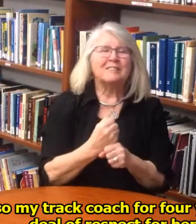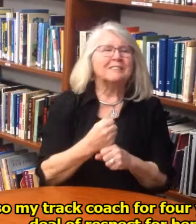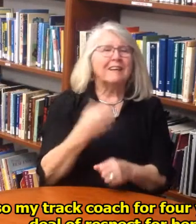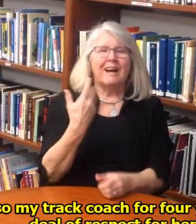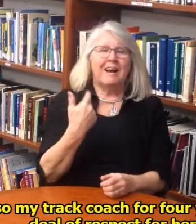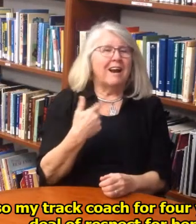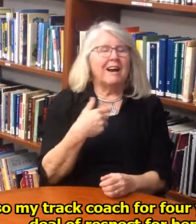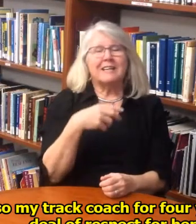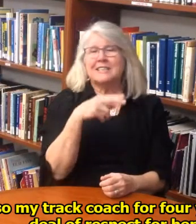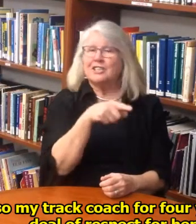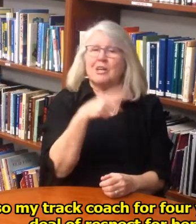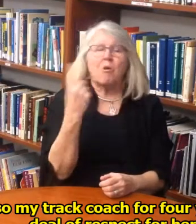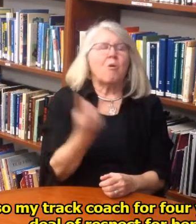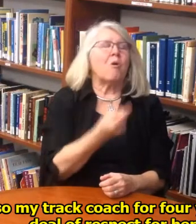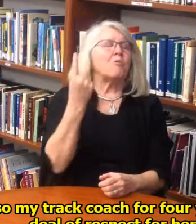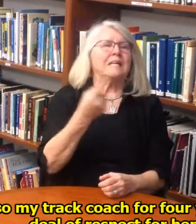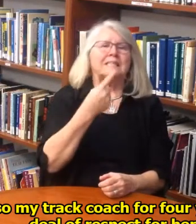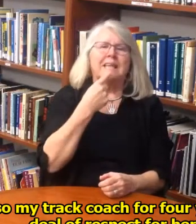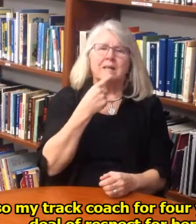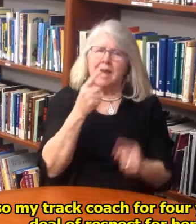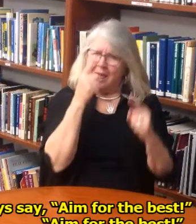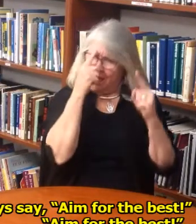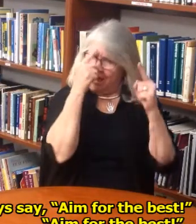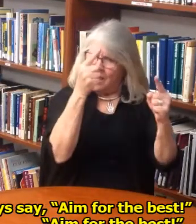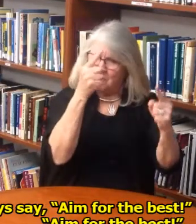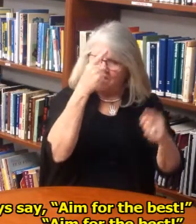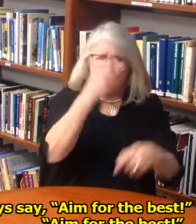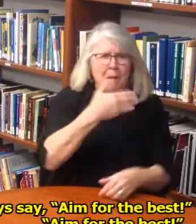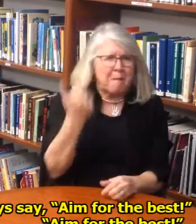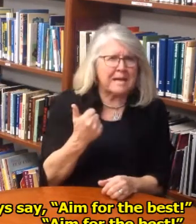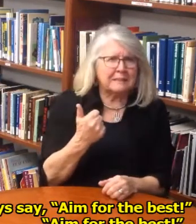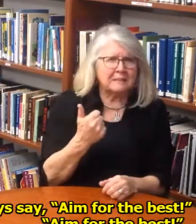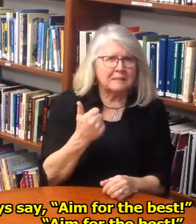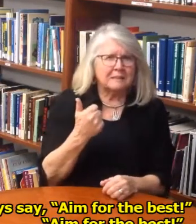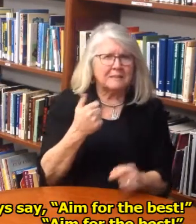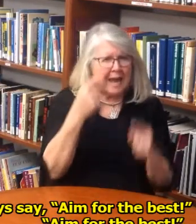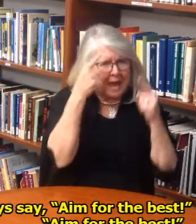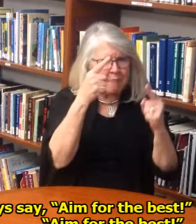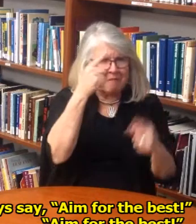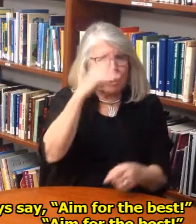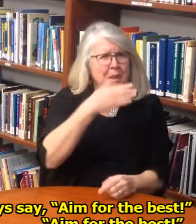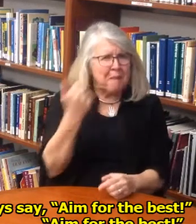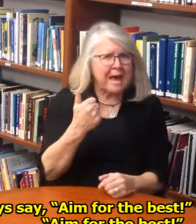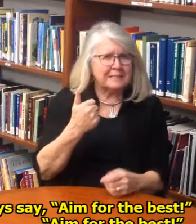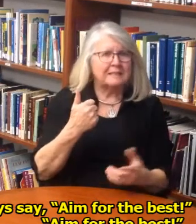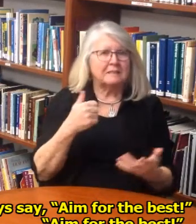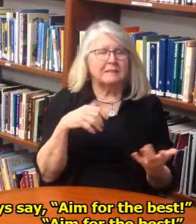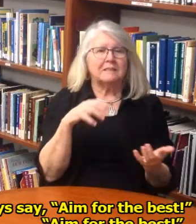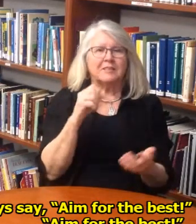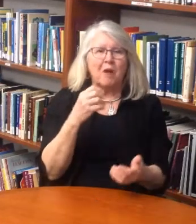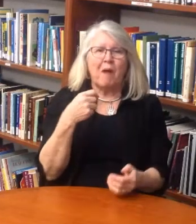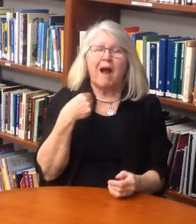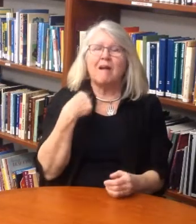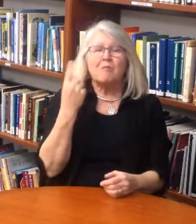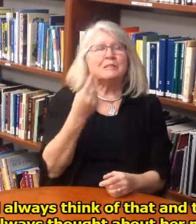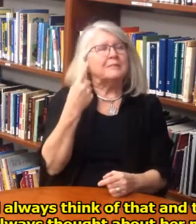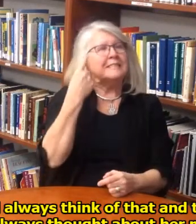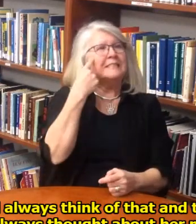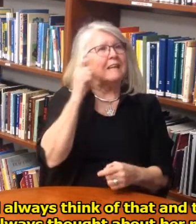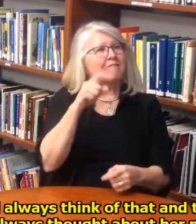years. Had a great deal of respect for her. She would always say, aim for the best. That was her motto, aim for the best. And so I would